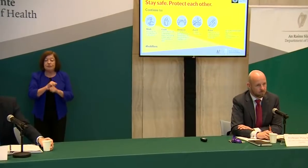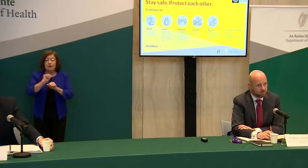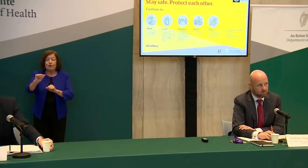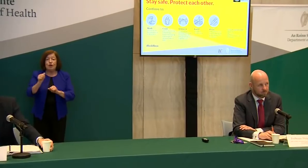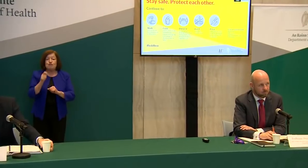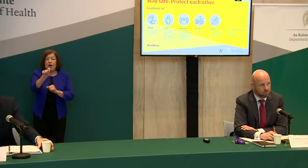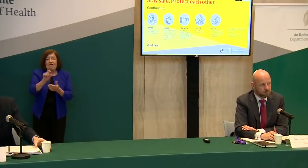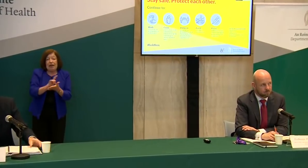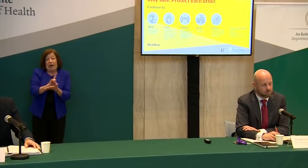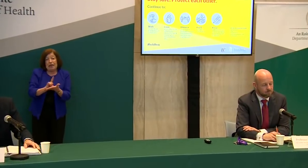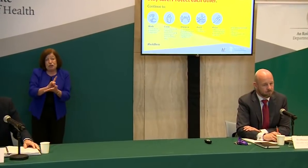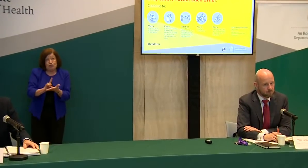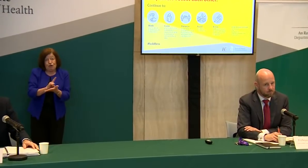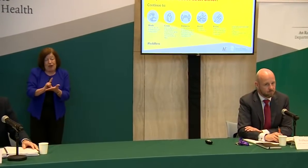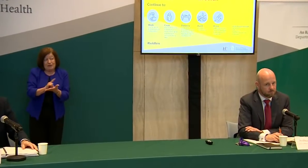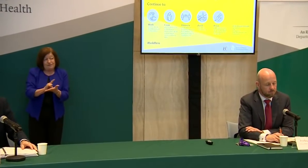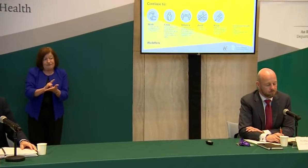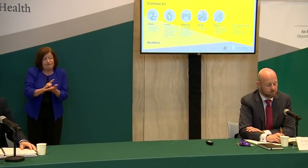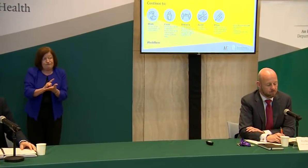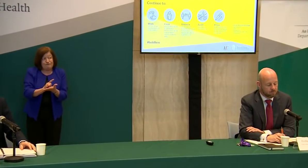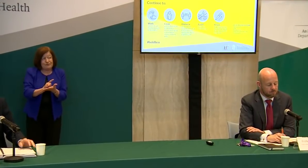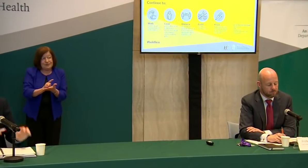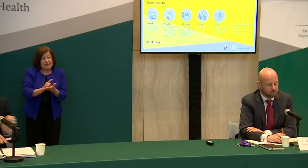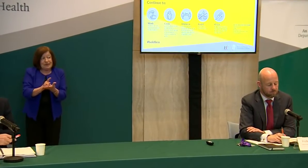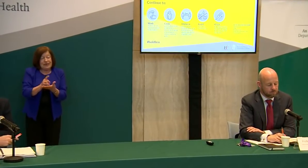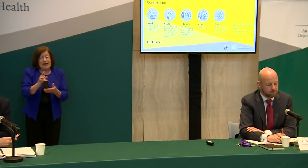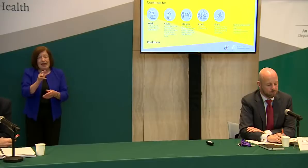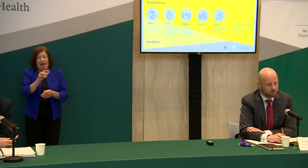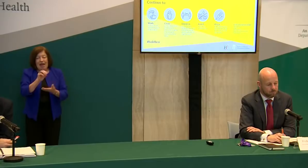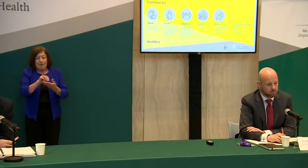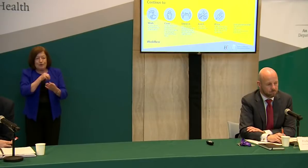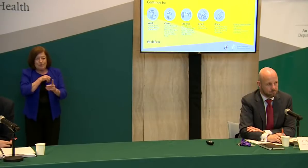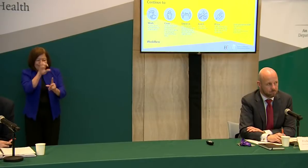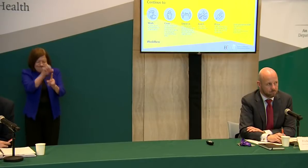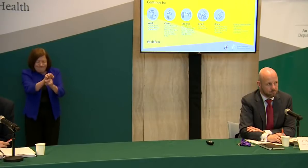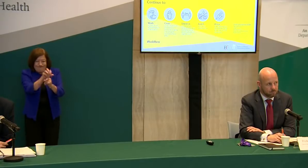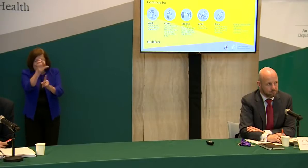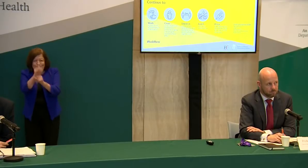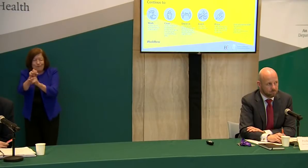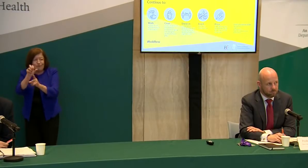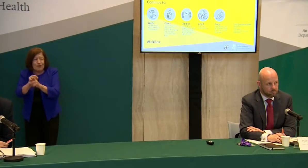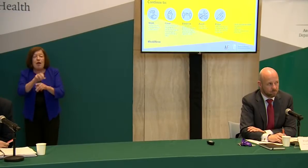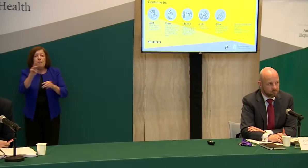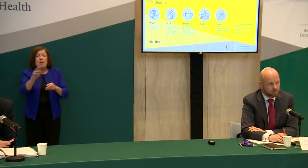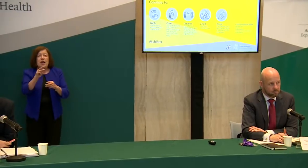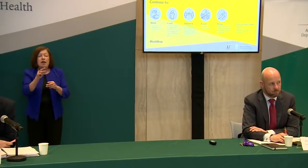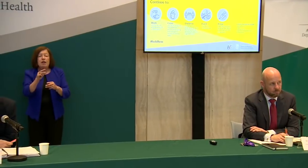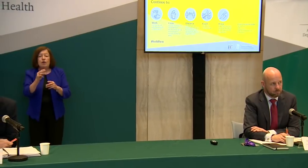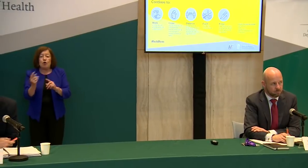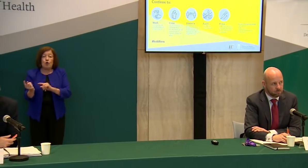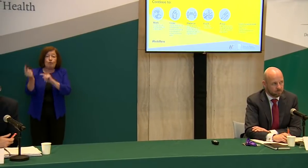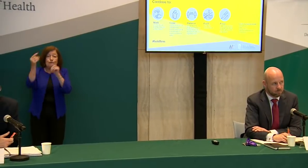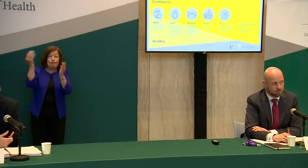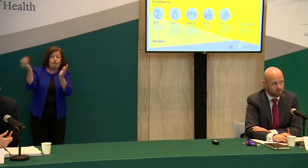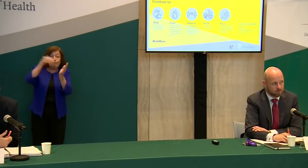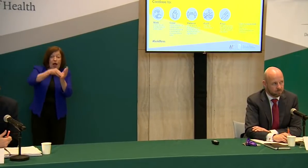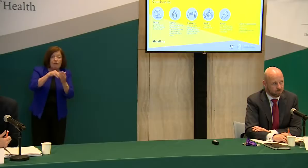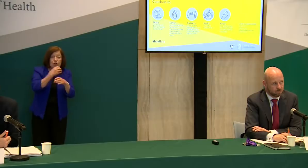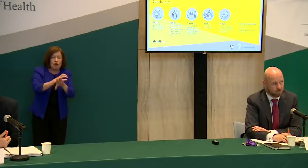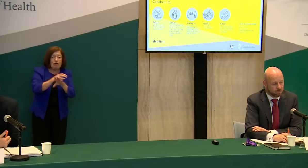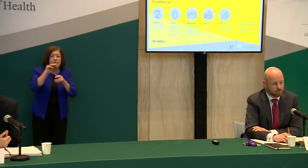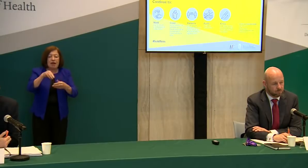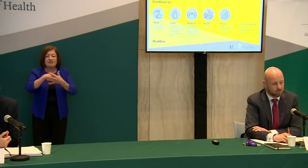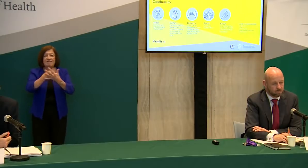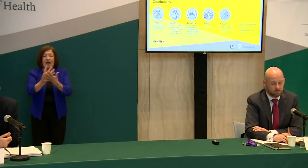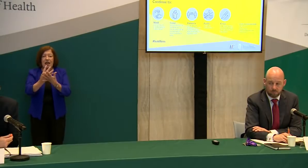travel history in terms of nailing that down? I mean, for example, people coming into the country, maybe developing